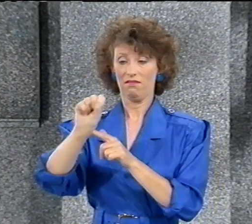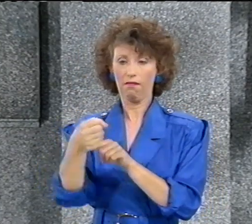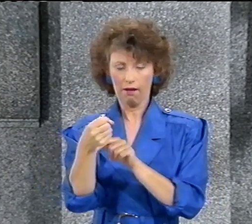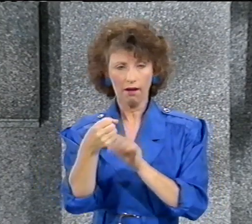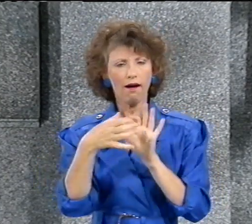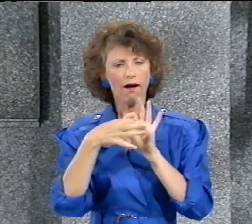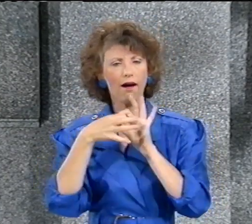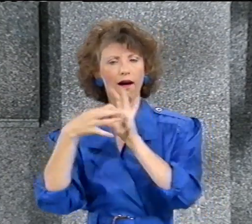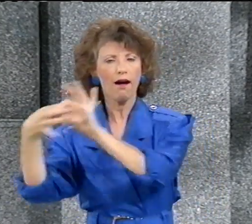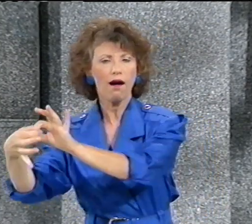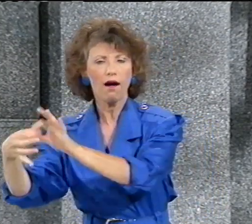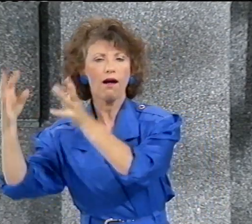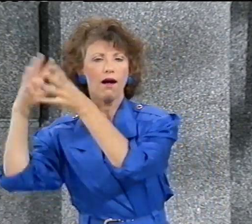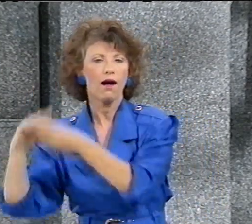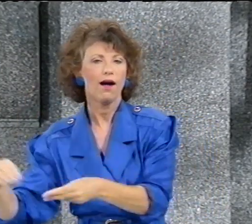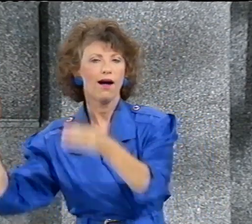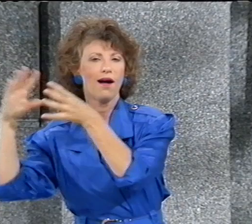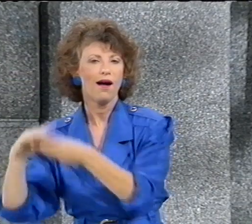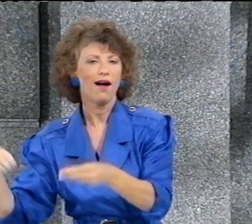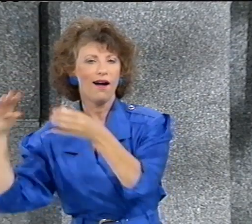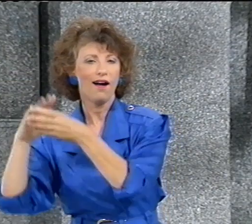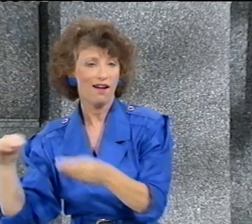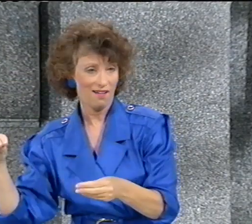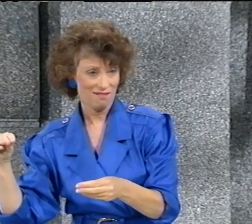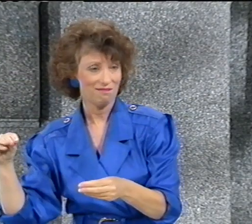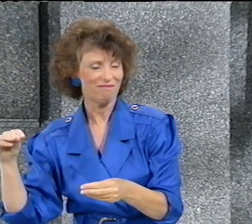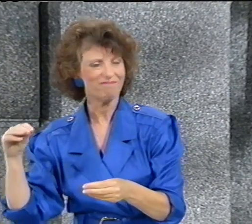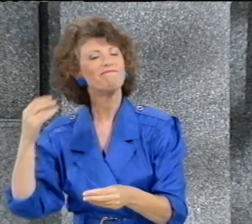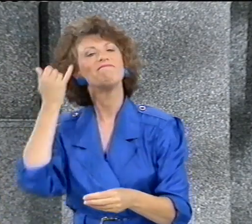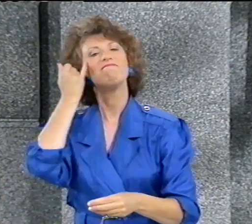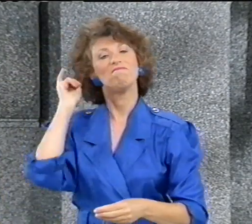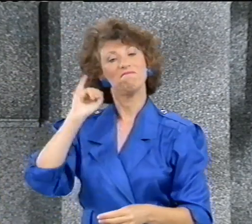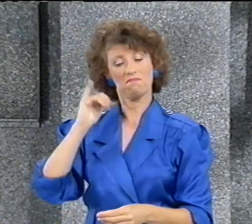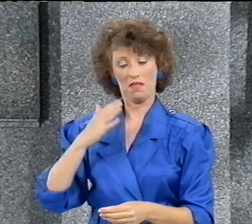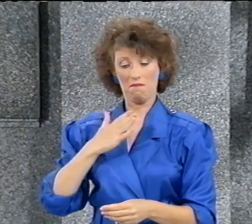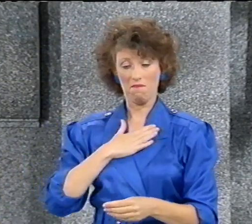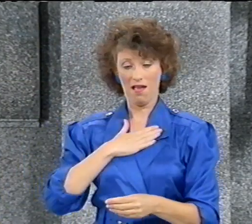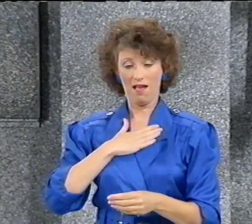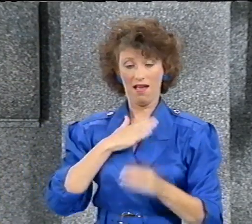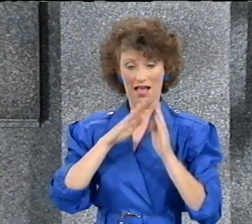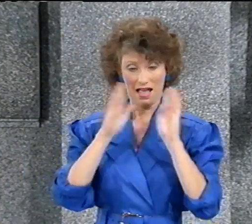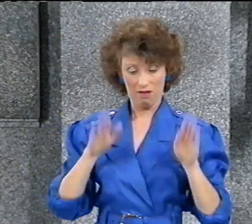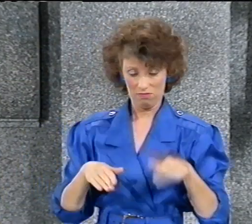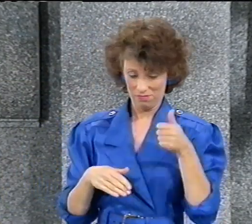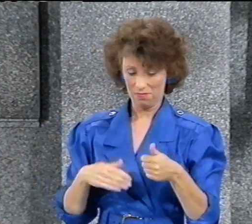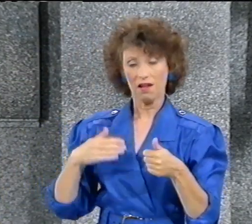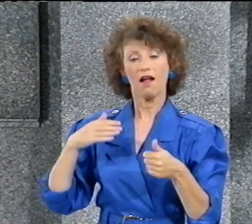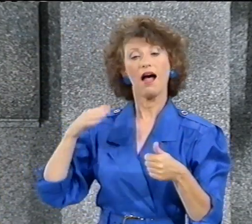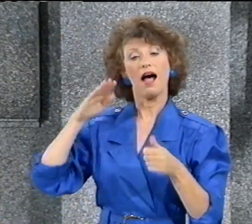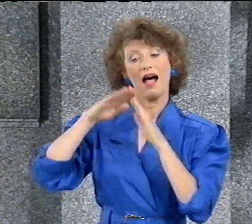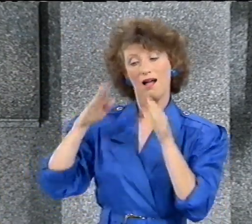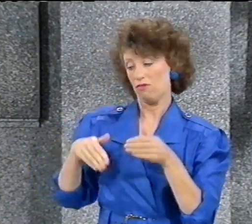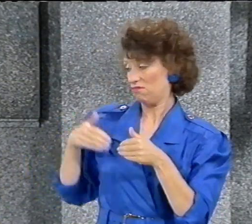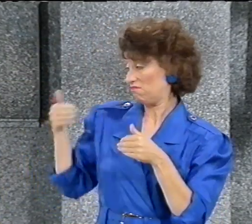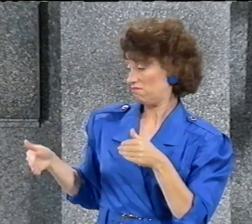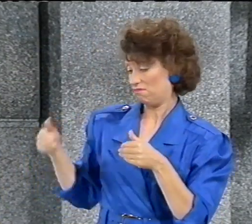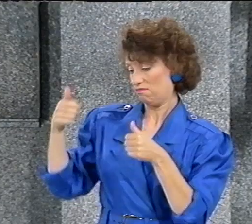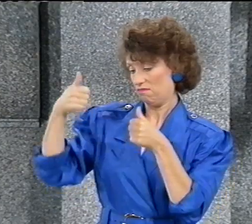You'll even see sometimes that the possessive S or the twisted S is attached to a narrative. For example, I